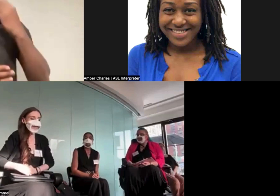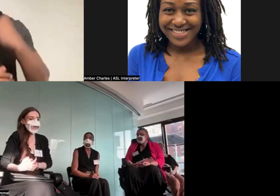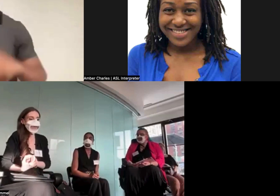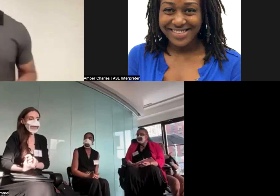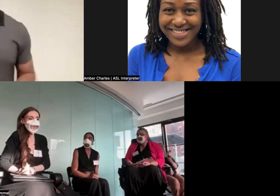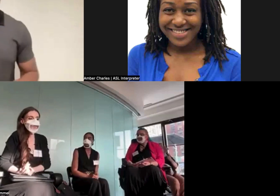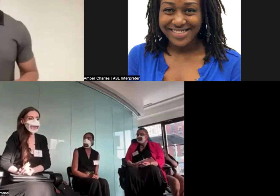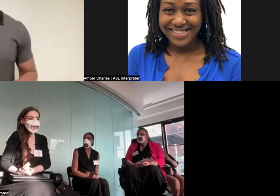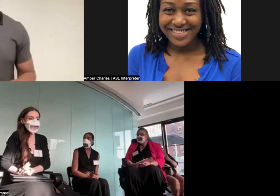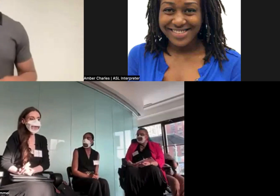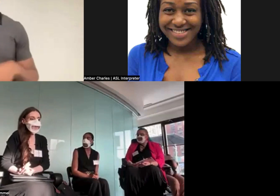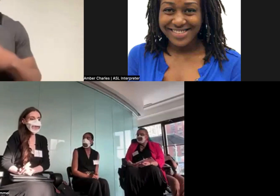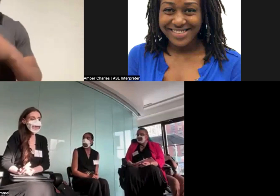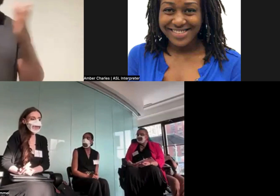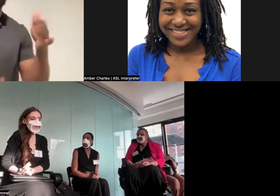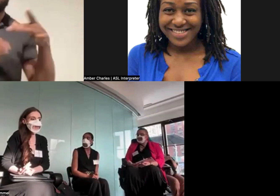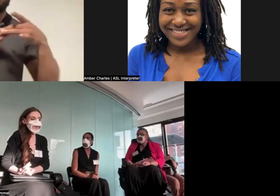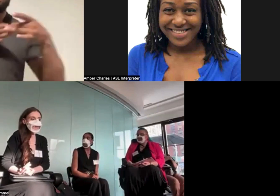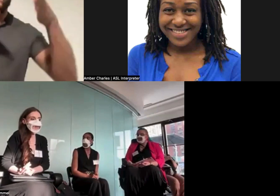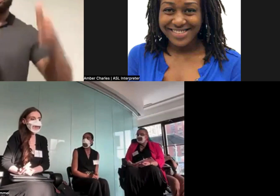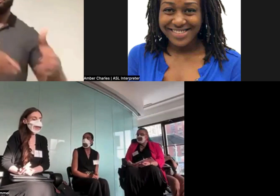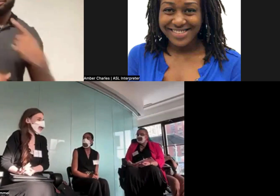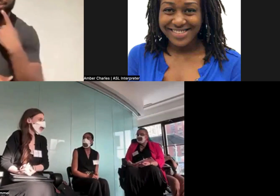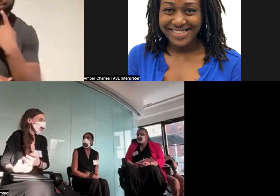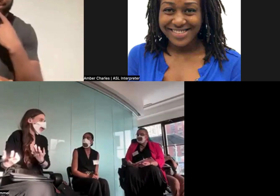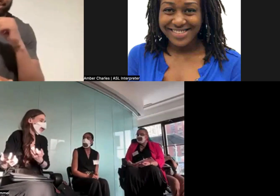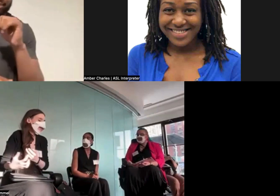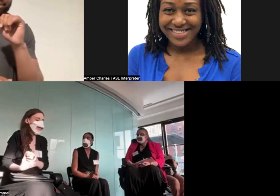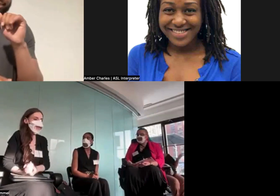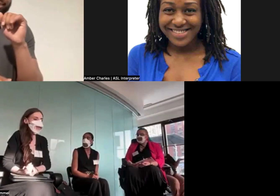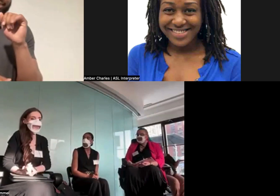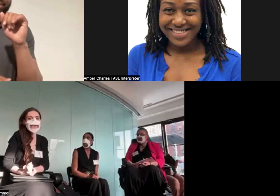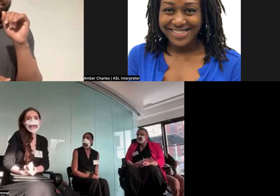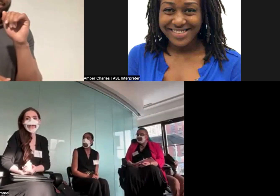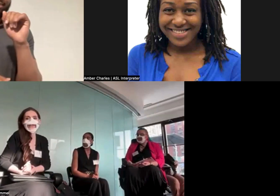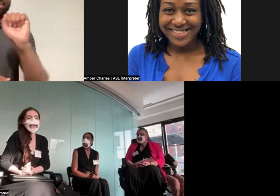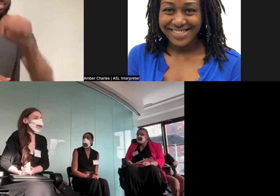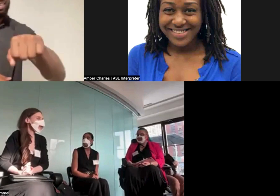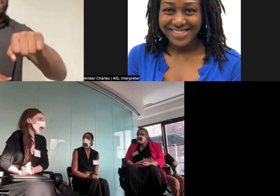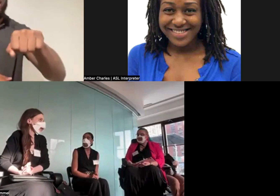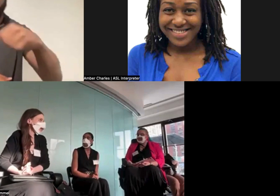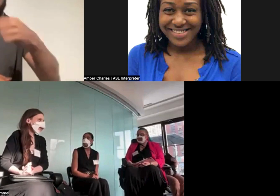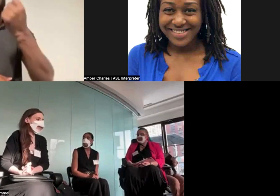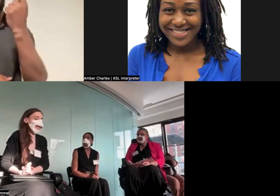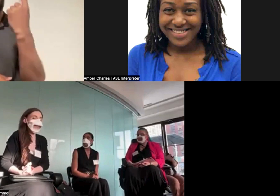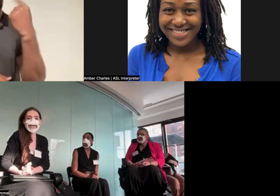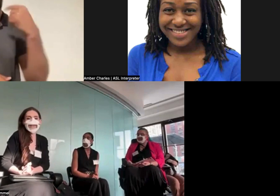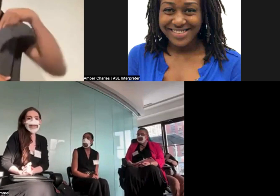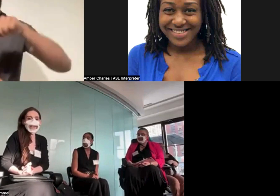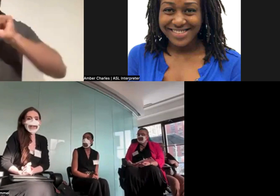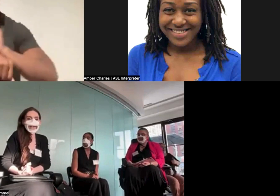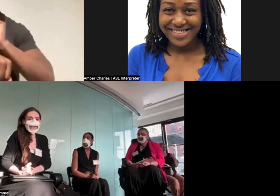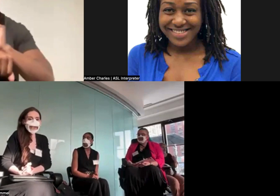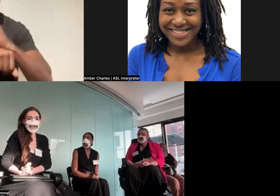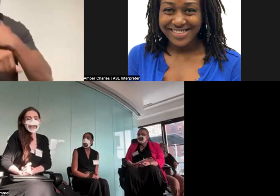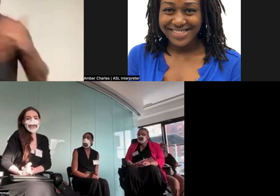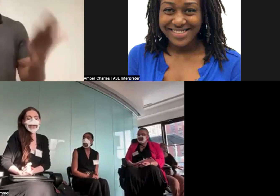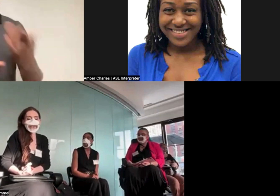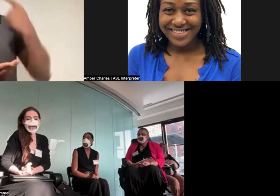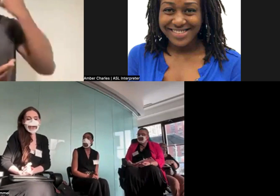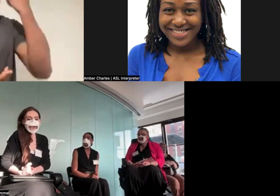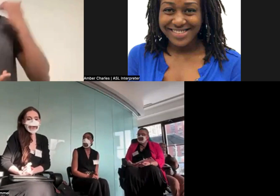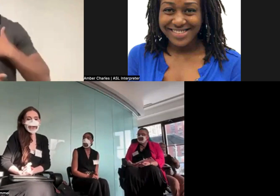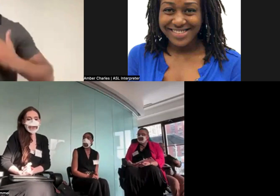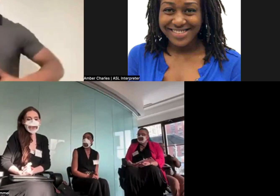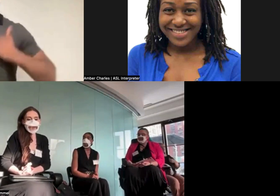Yeah, so I mean, what brought me to this work is just really life experience, being